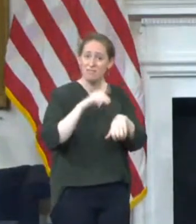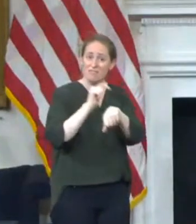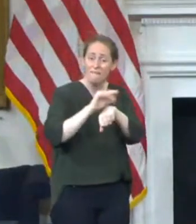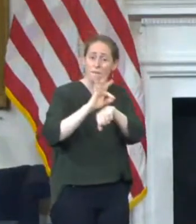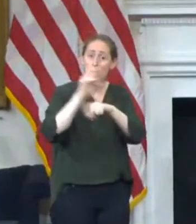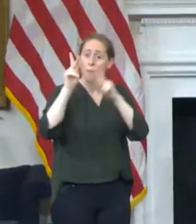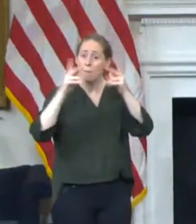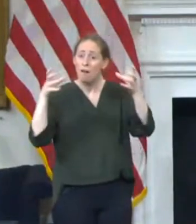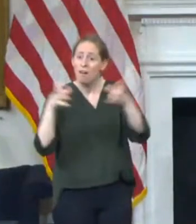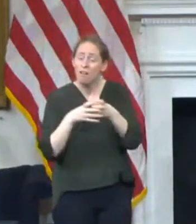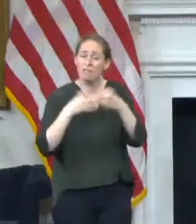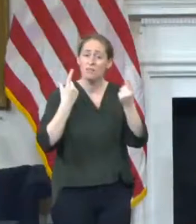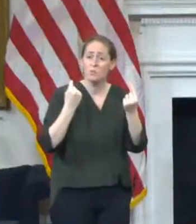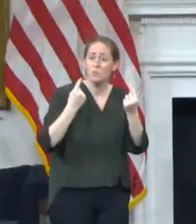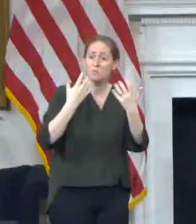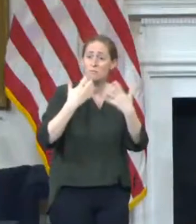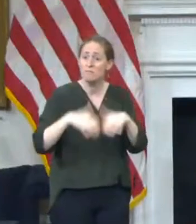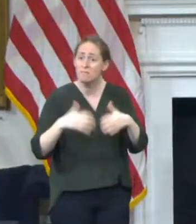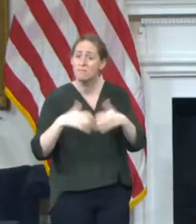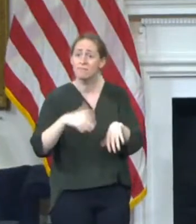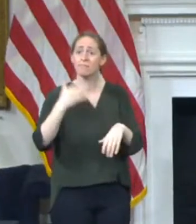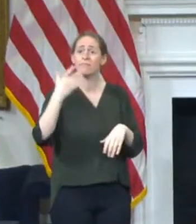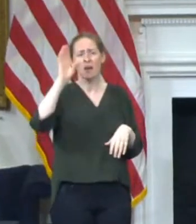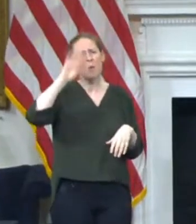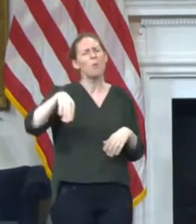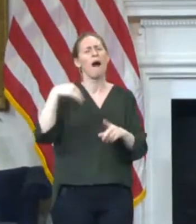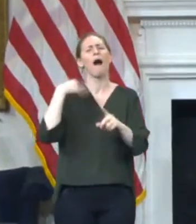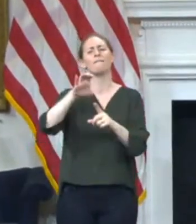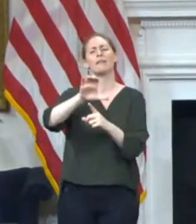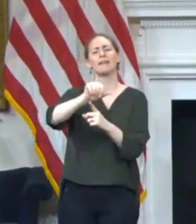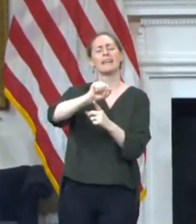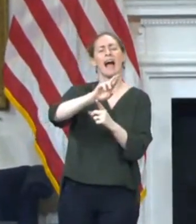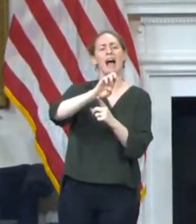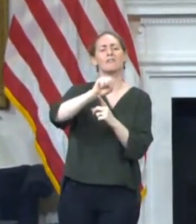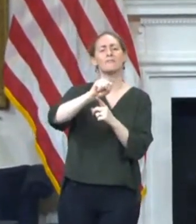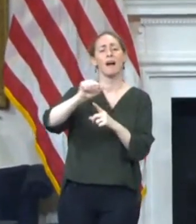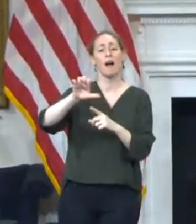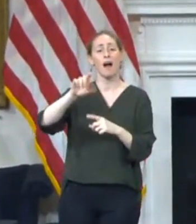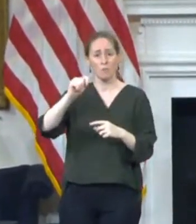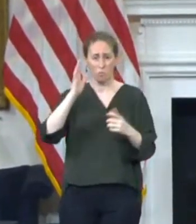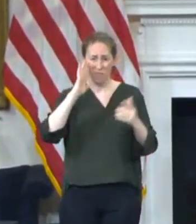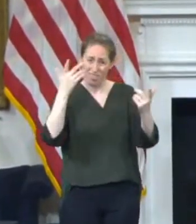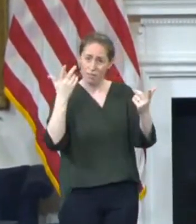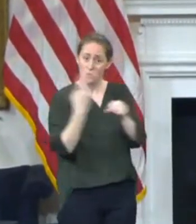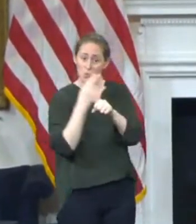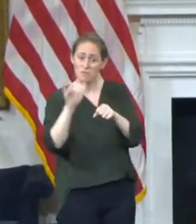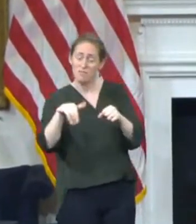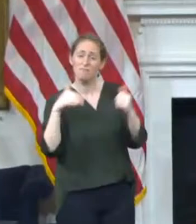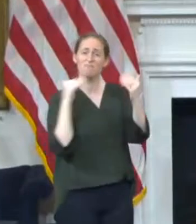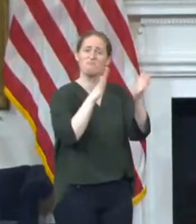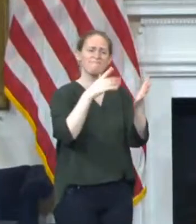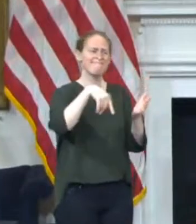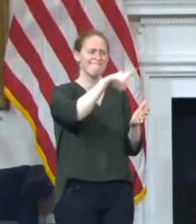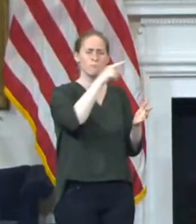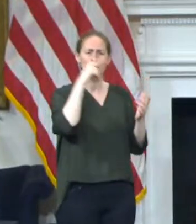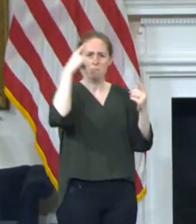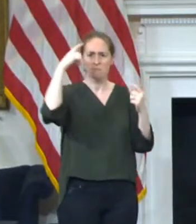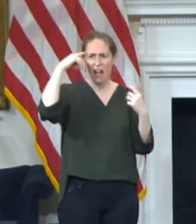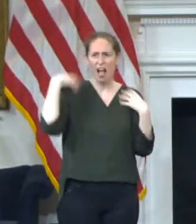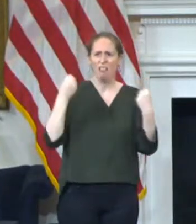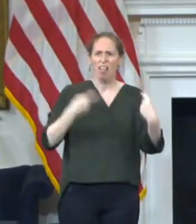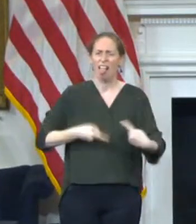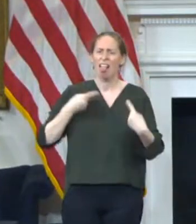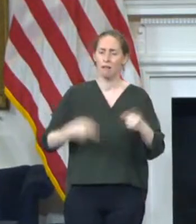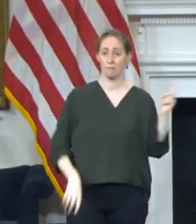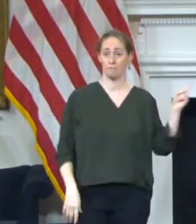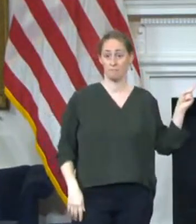or any care act resources to address mental health issues statewide? So the Lieutenant Governor was appointed several